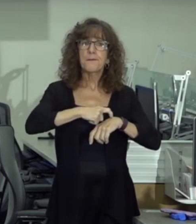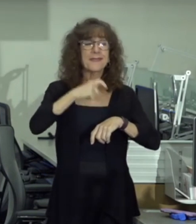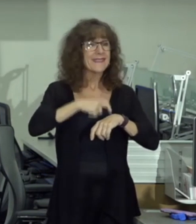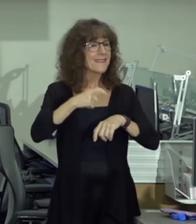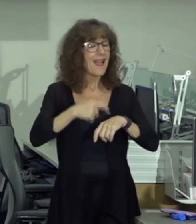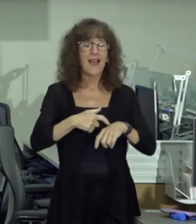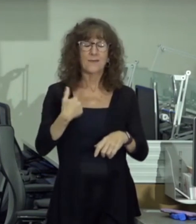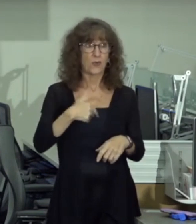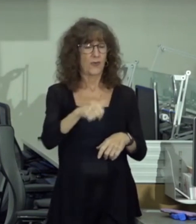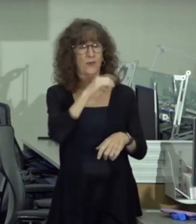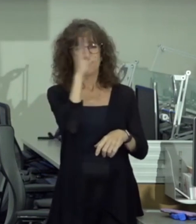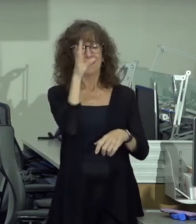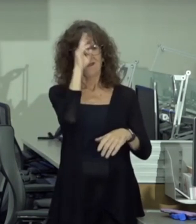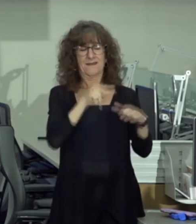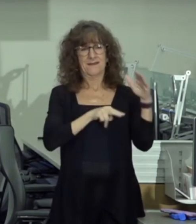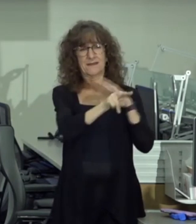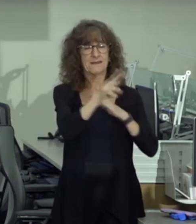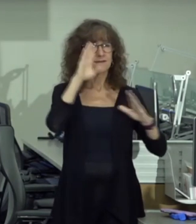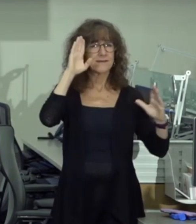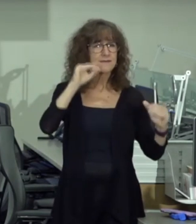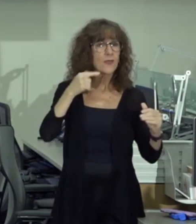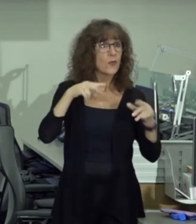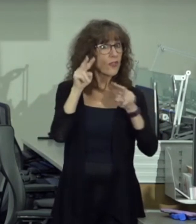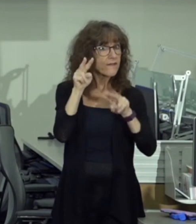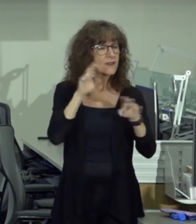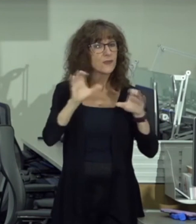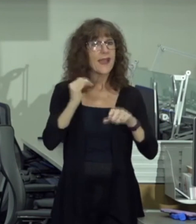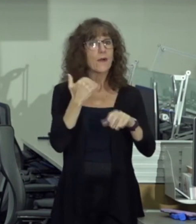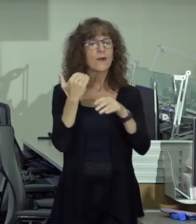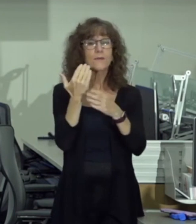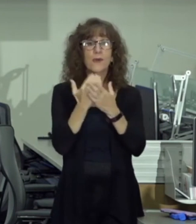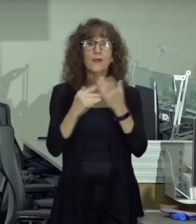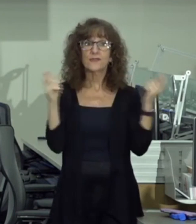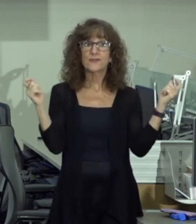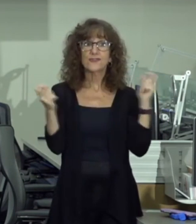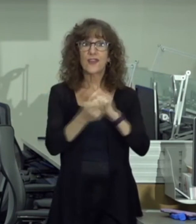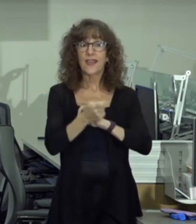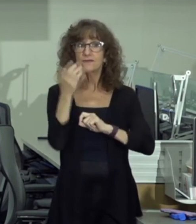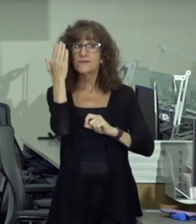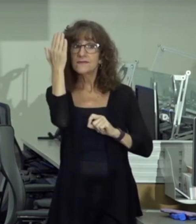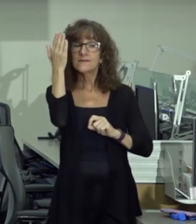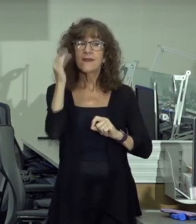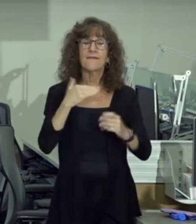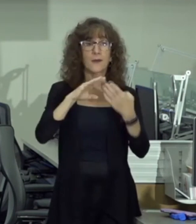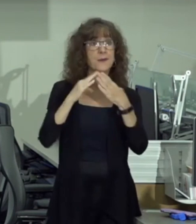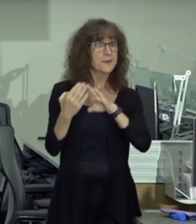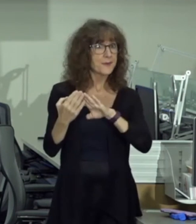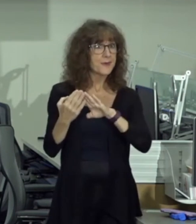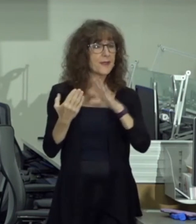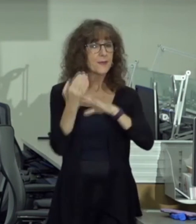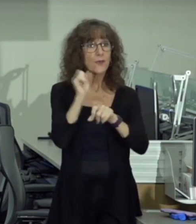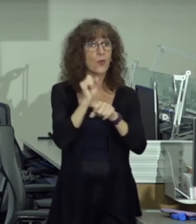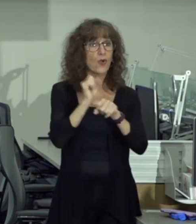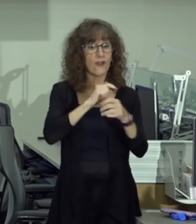that none of us would have predicted. We look forward to doing our part to change the trajectory of our community through the